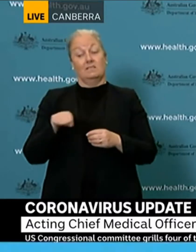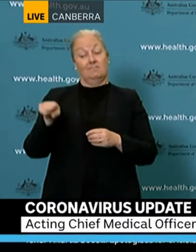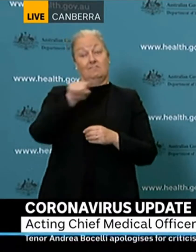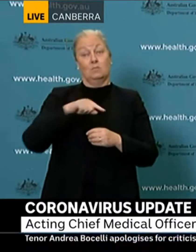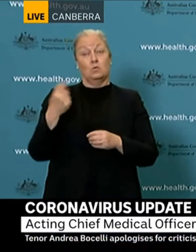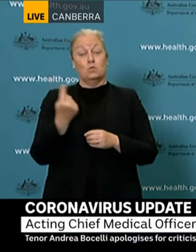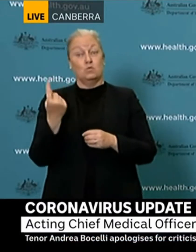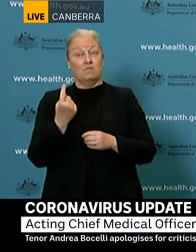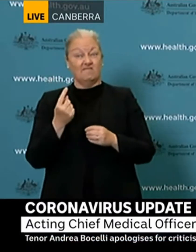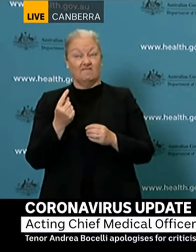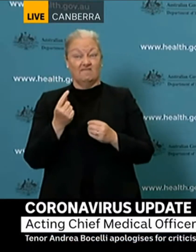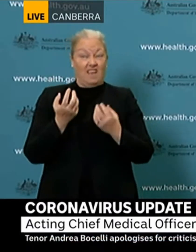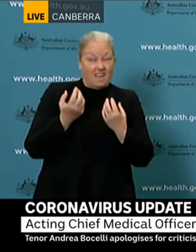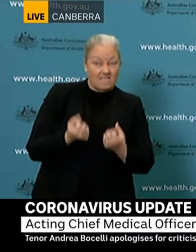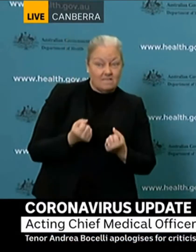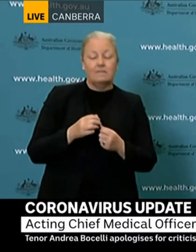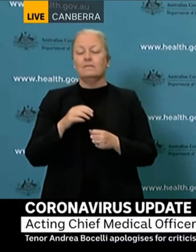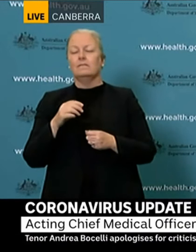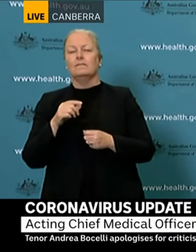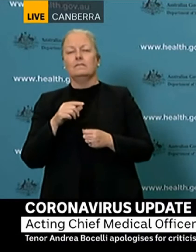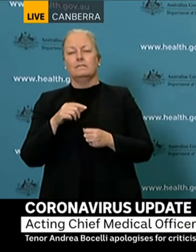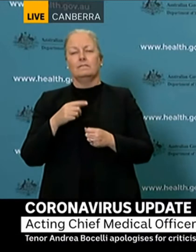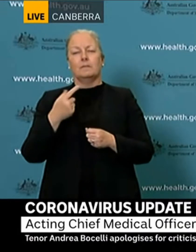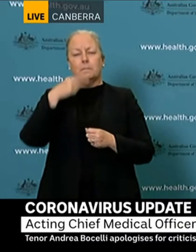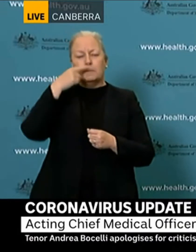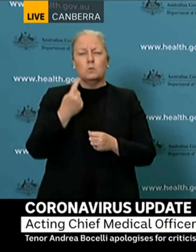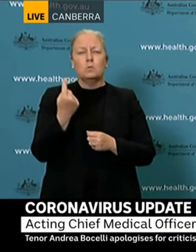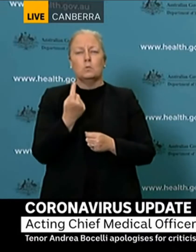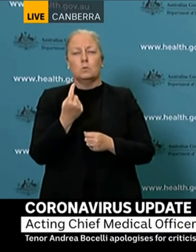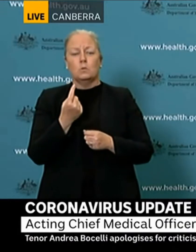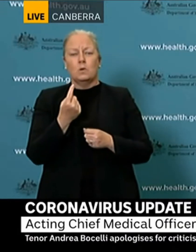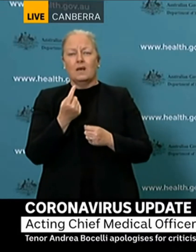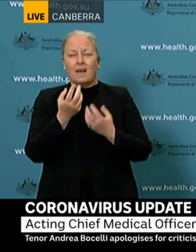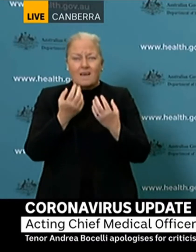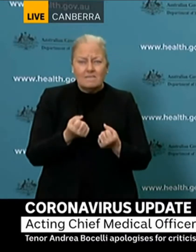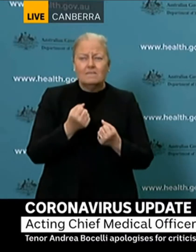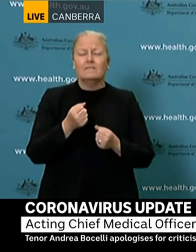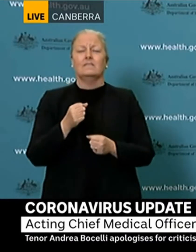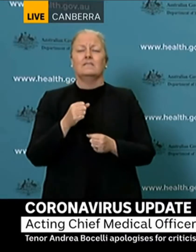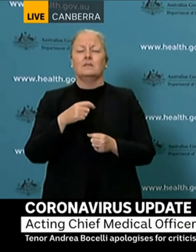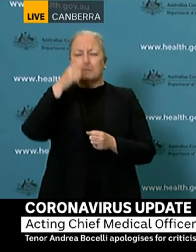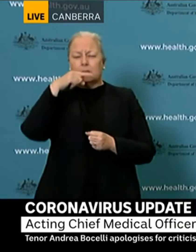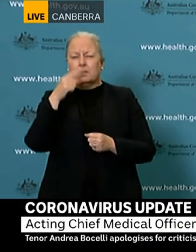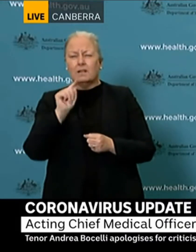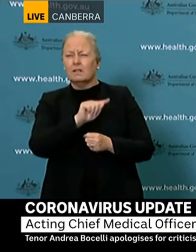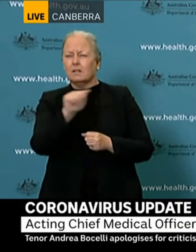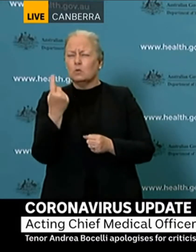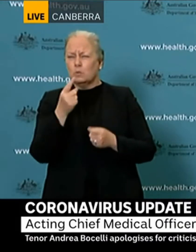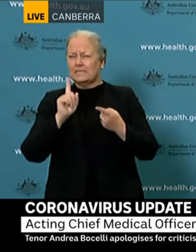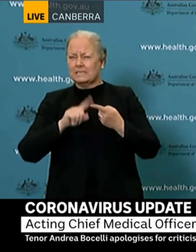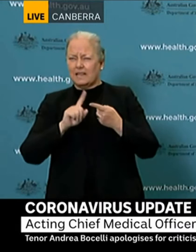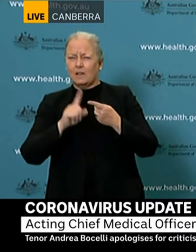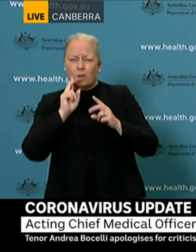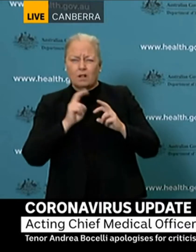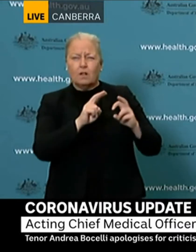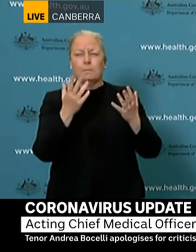confirmed case or a contact, and a couple of those are still under investigation.